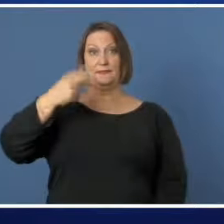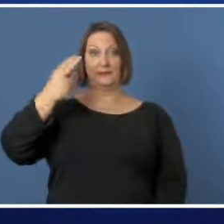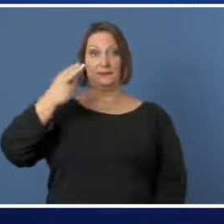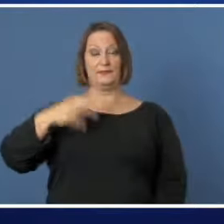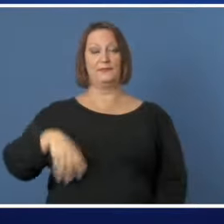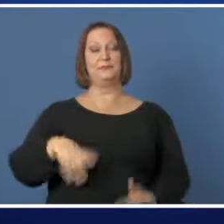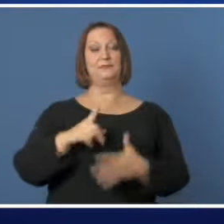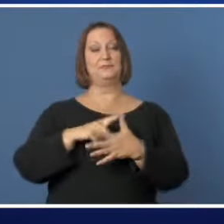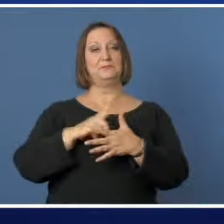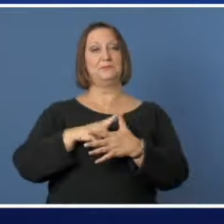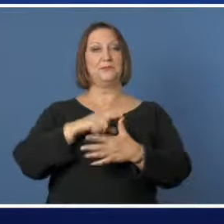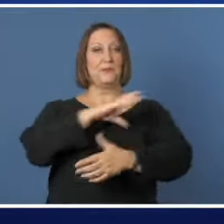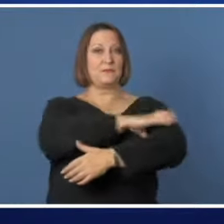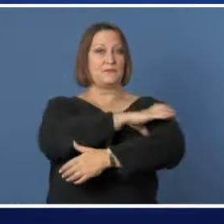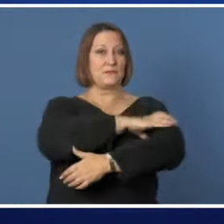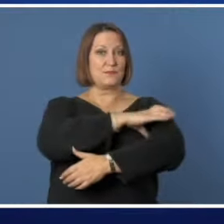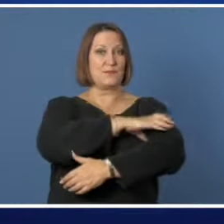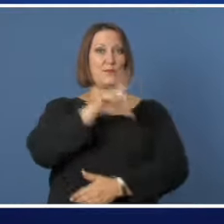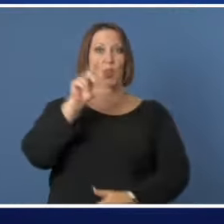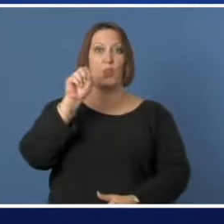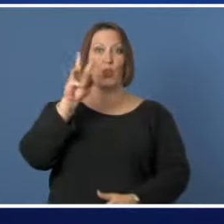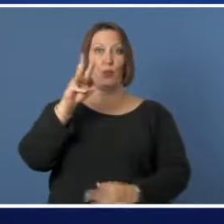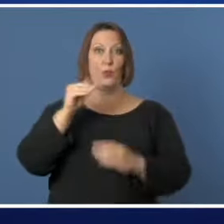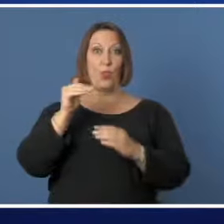Low blood pressure